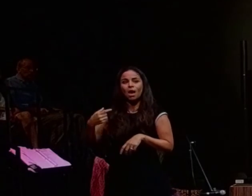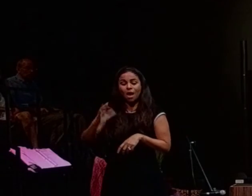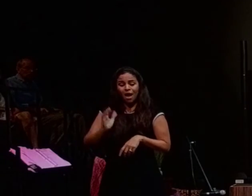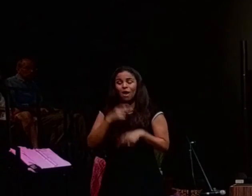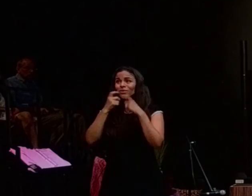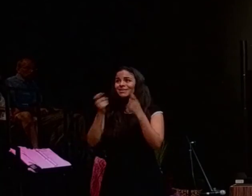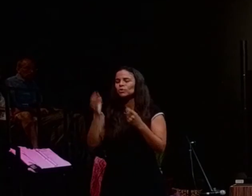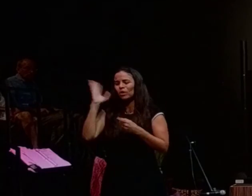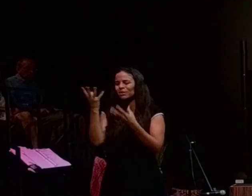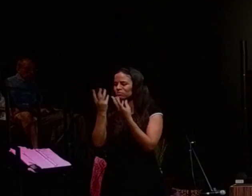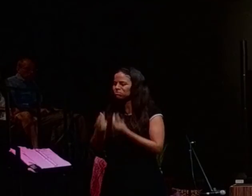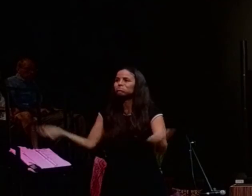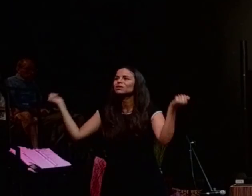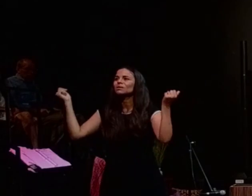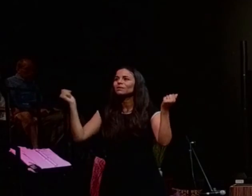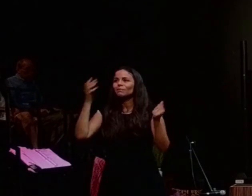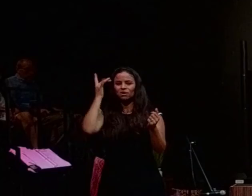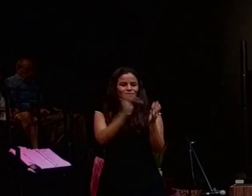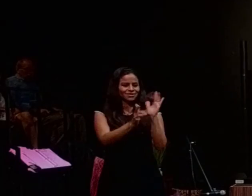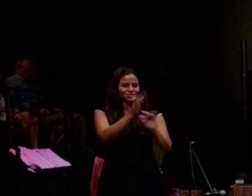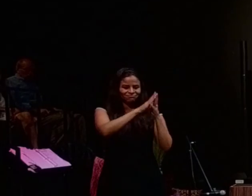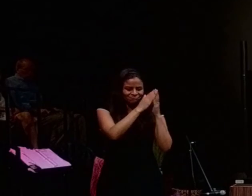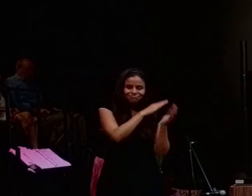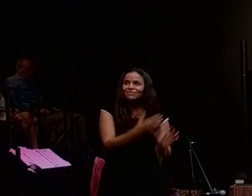would be washed away. He had to send his own son. That's hard.